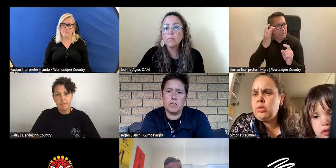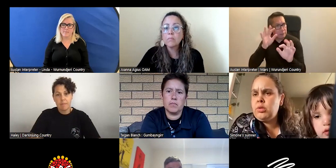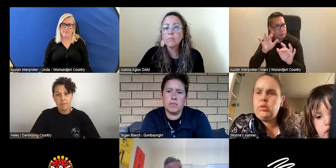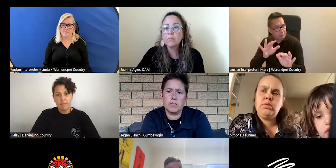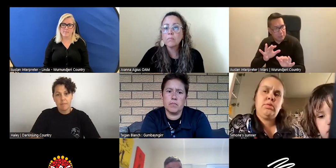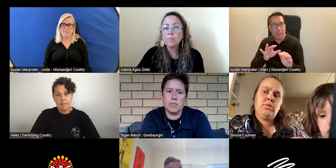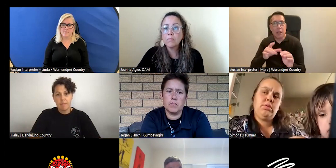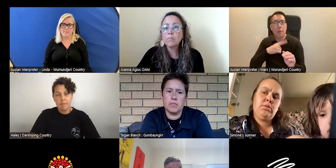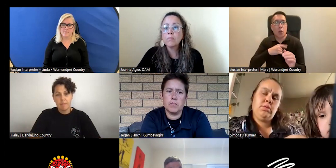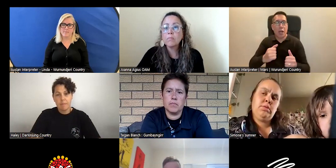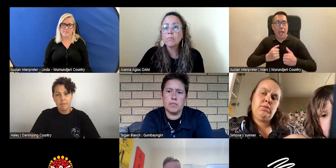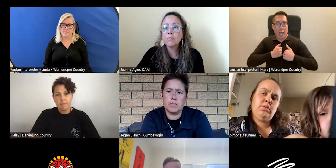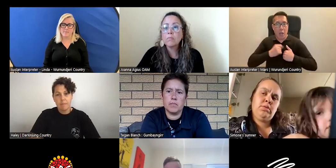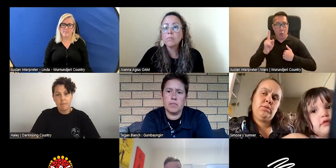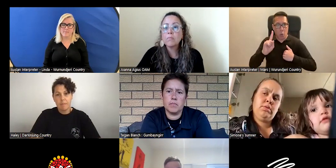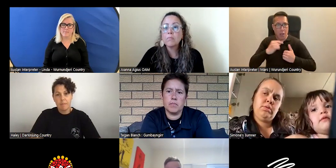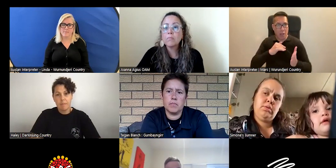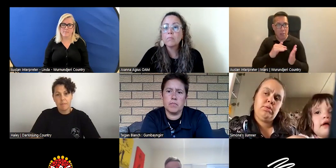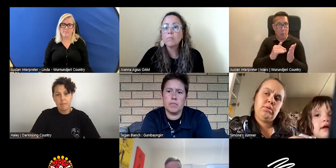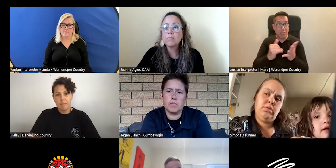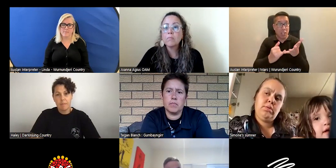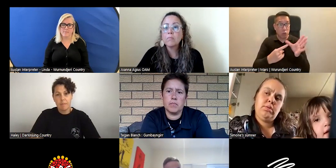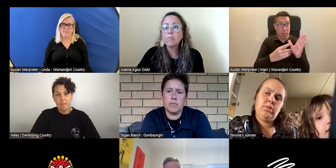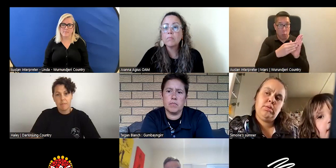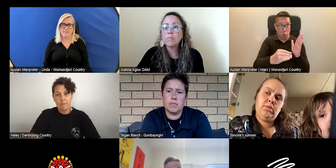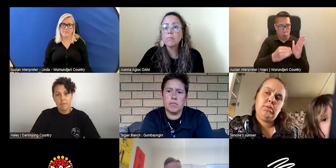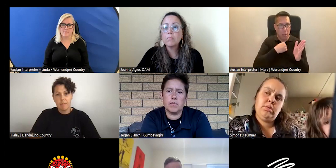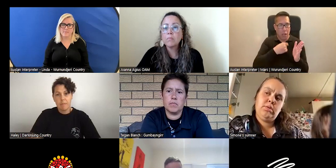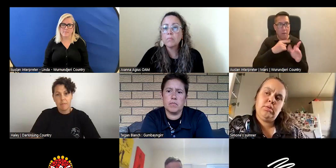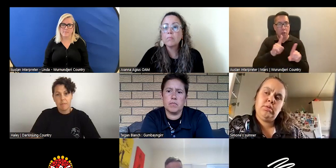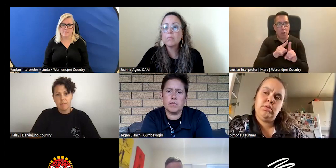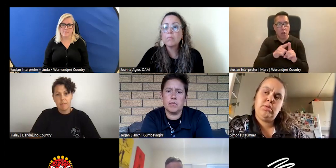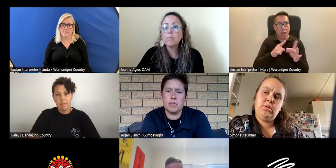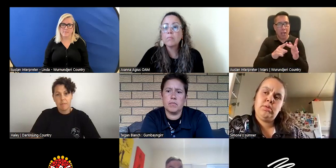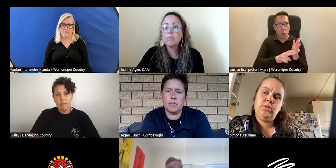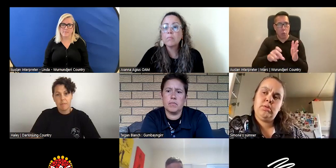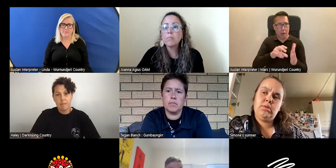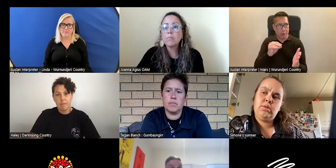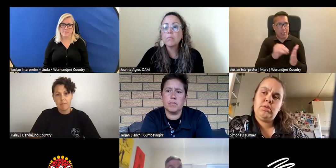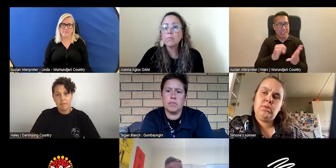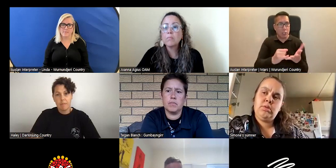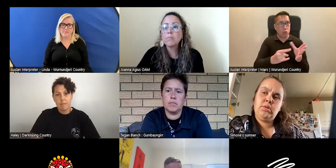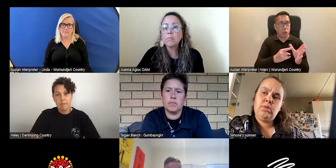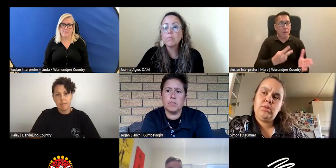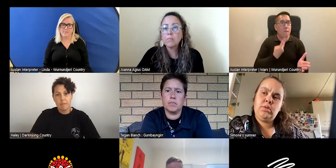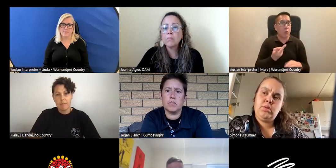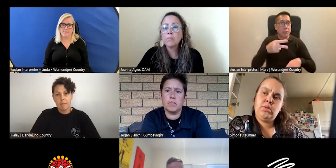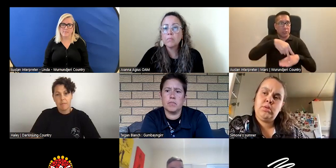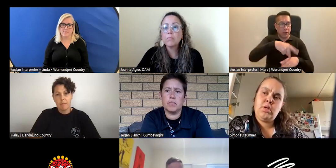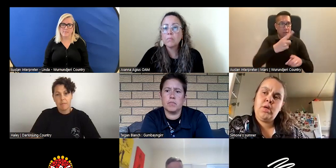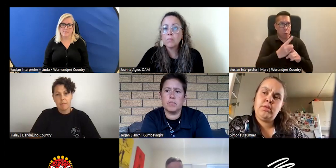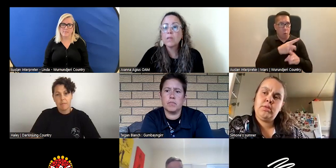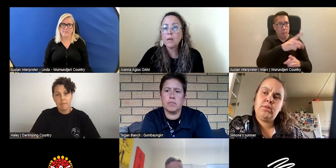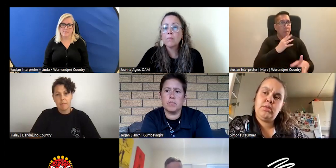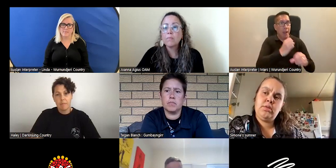what we've got in our South Australian model is to incorporate the South Australian voice within the processes of Parliament, so it